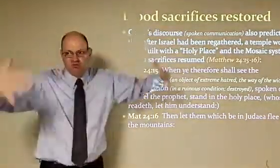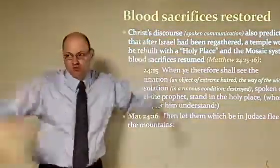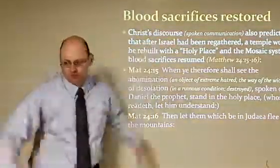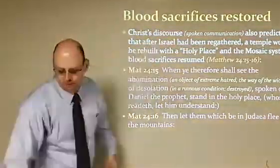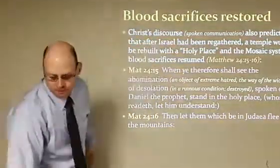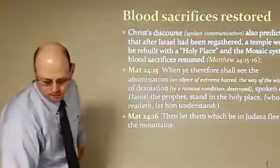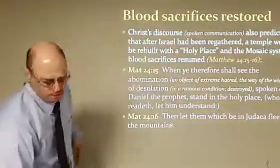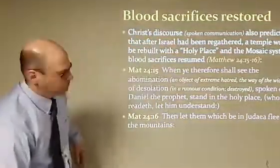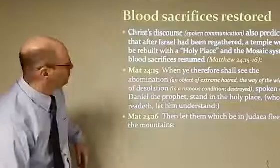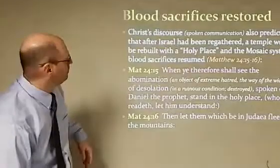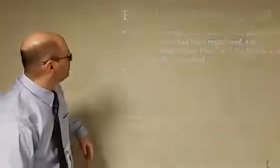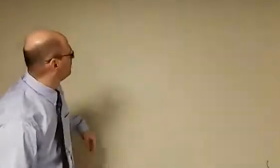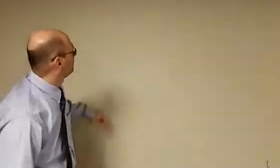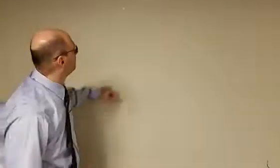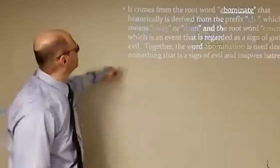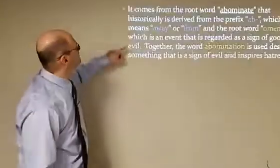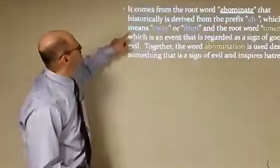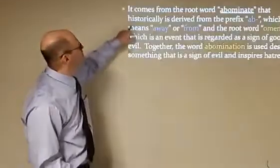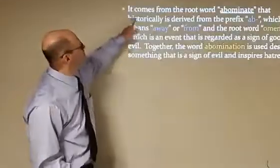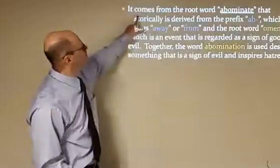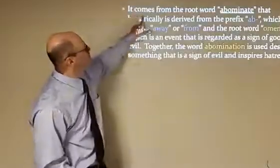Let's expand on that.